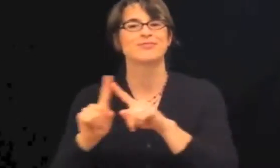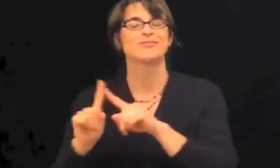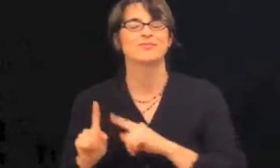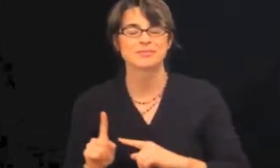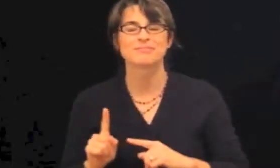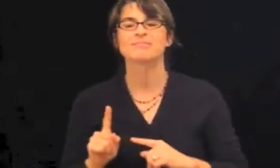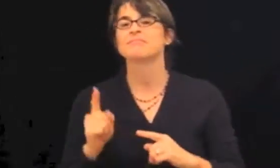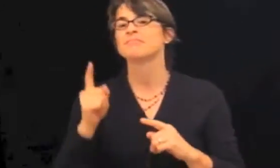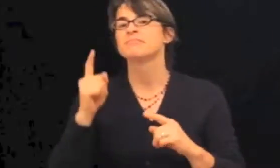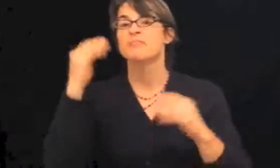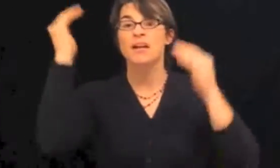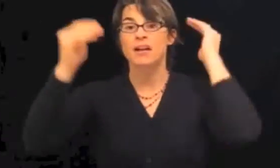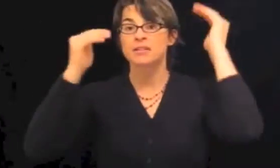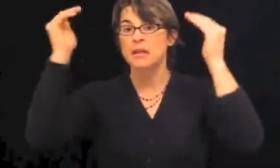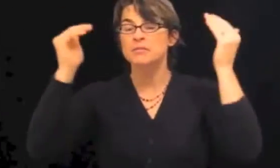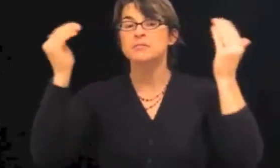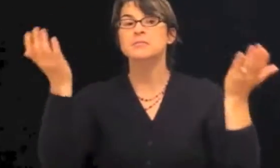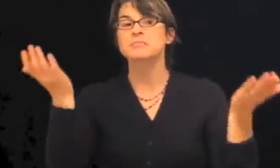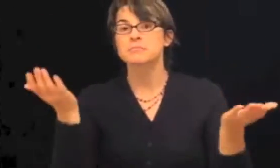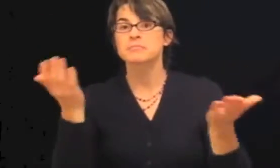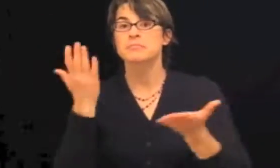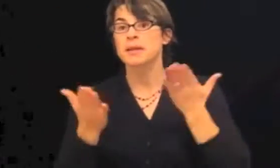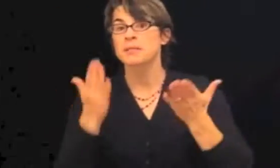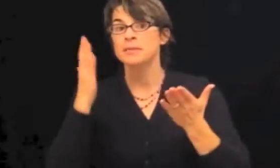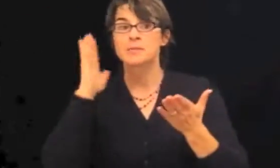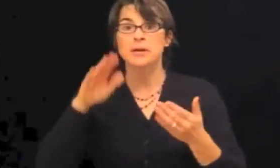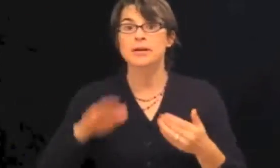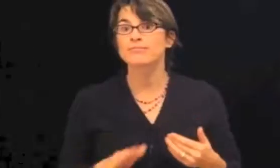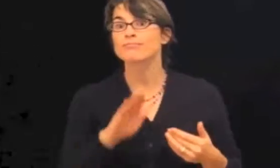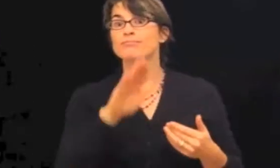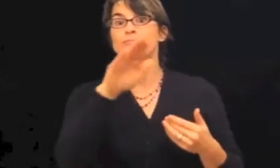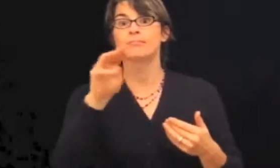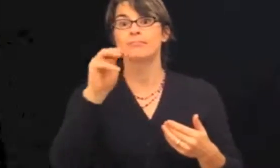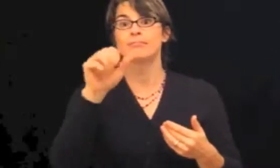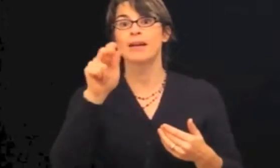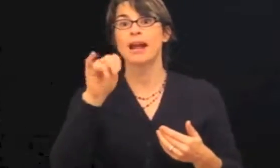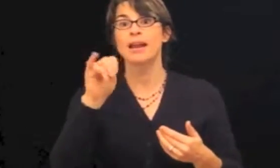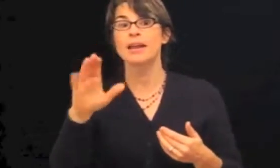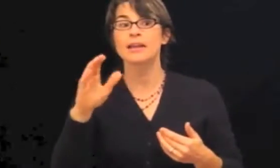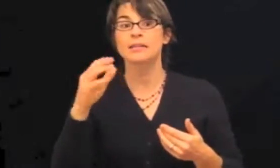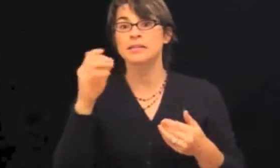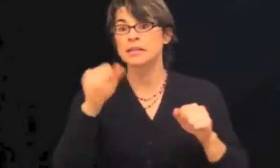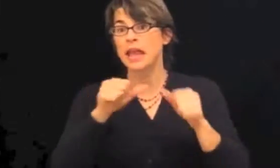have completely different mood swings. In adults, maybe the mood swing will last